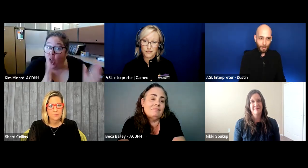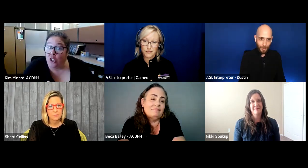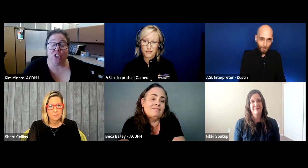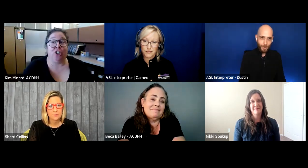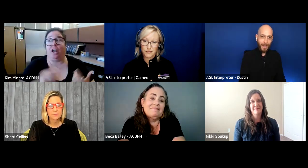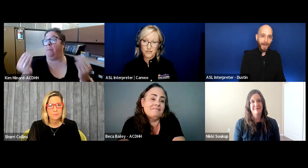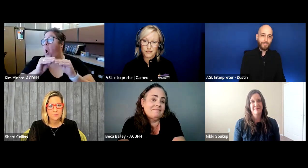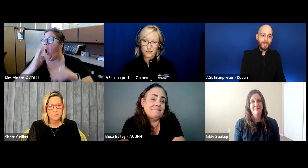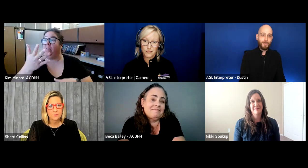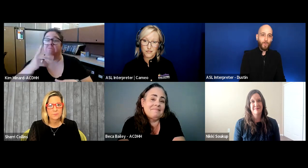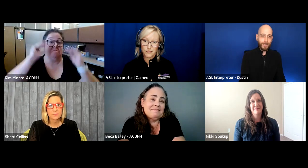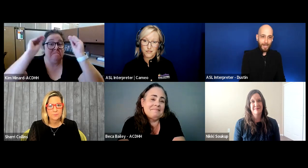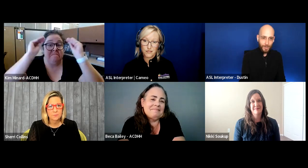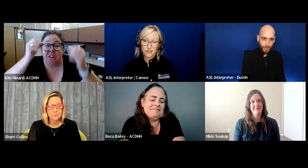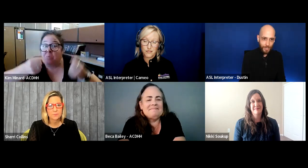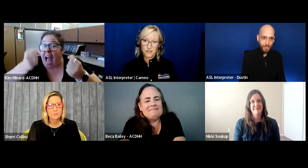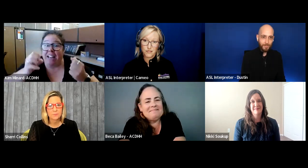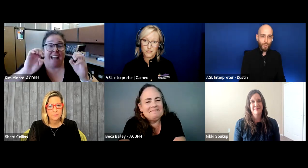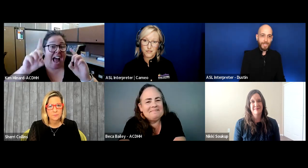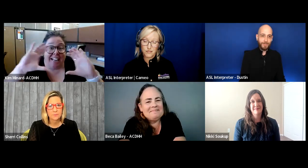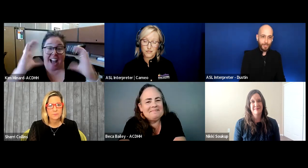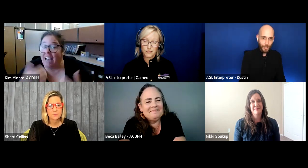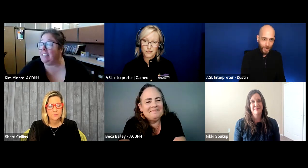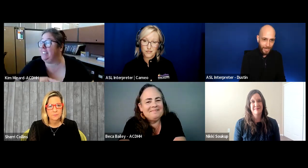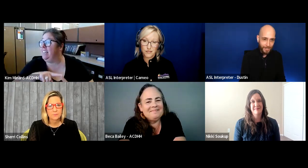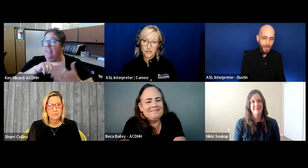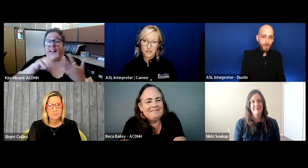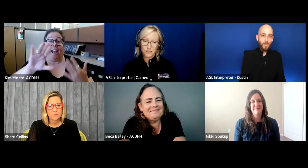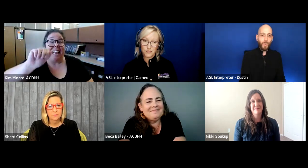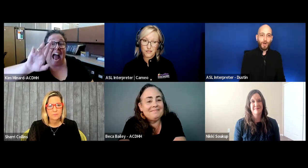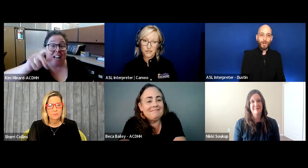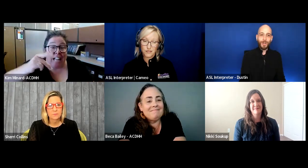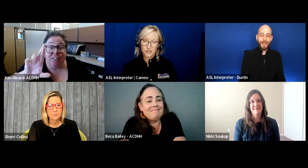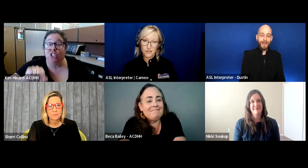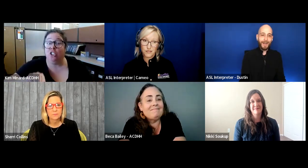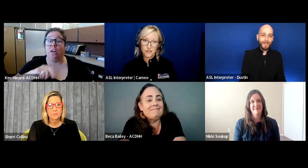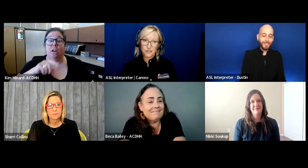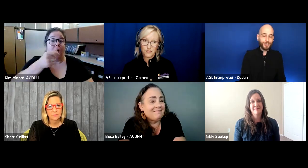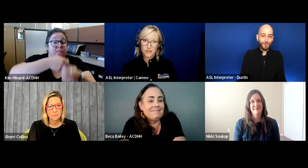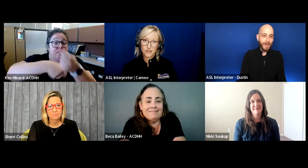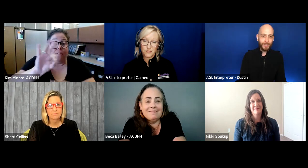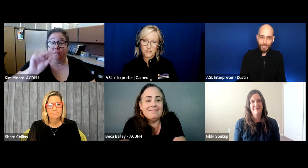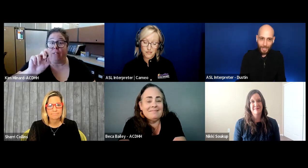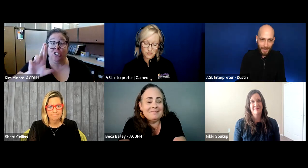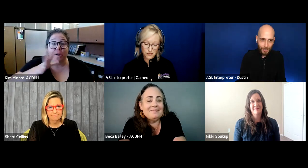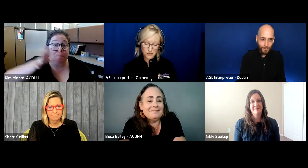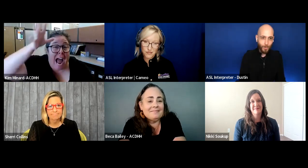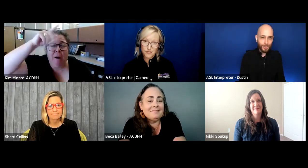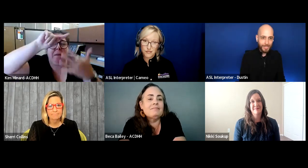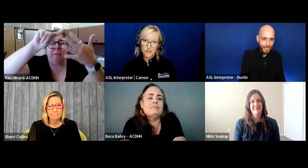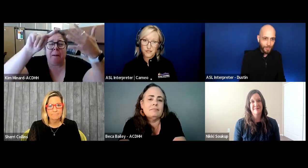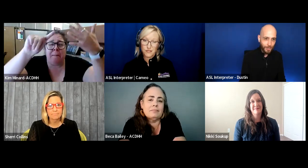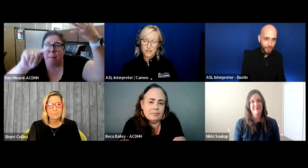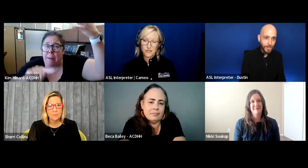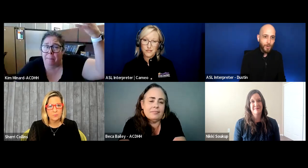be much longer. We would have more deaf nurses, more deaf attorneys, more driver's